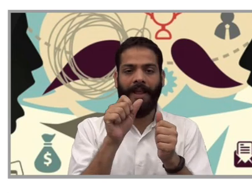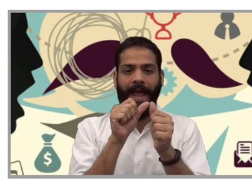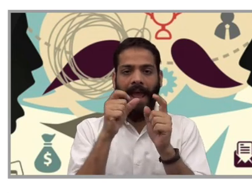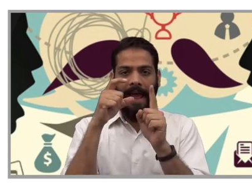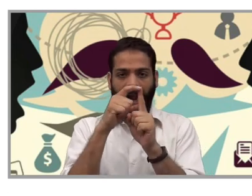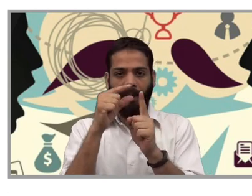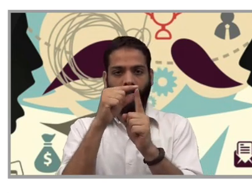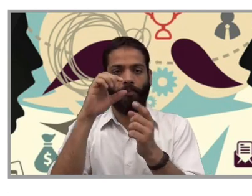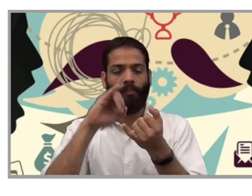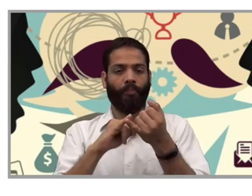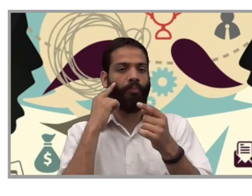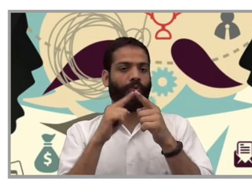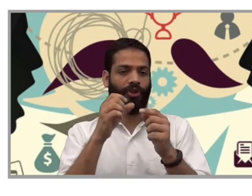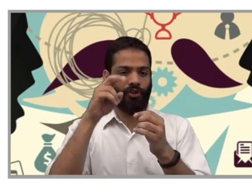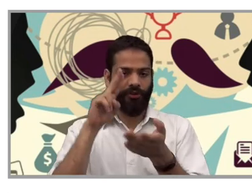is not required.